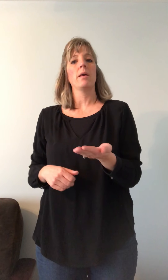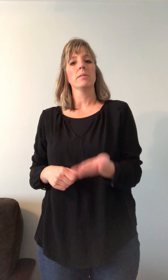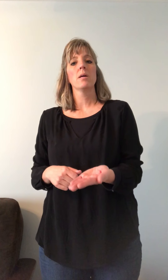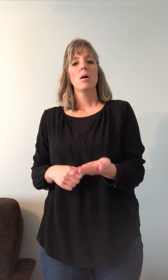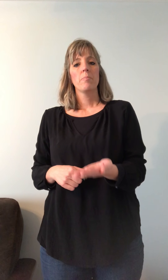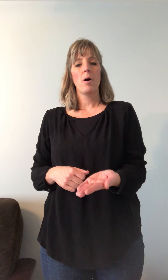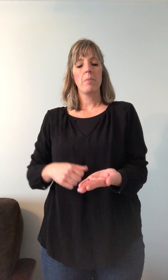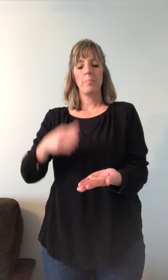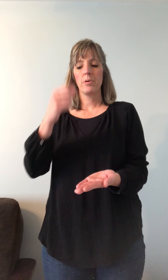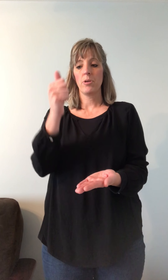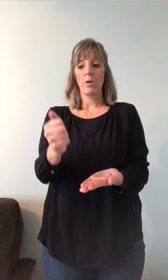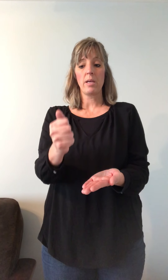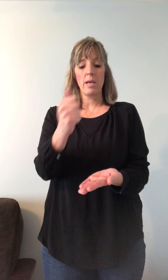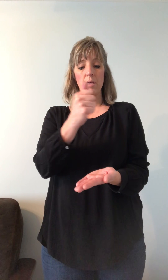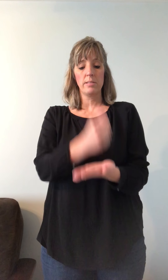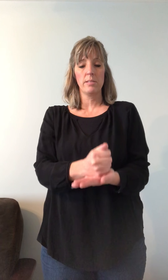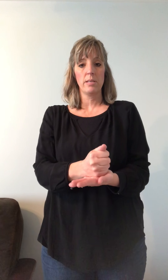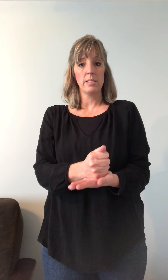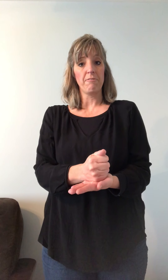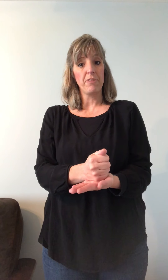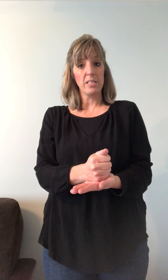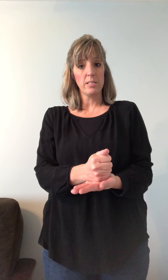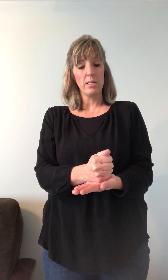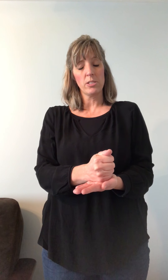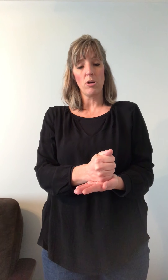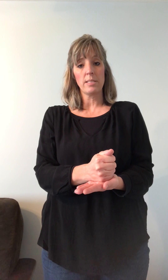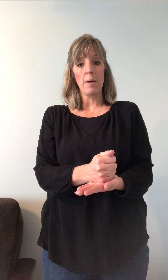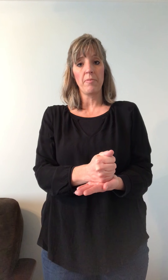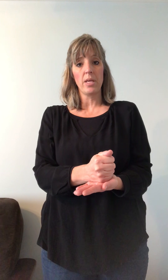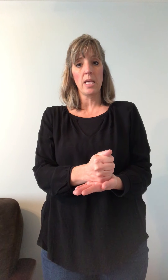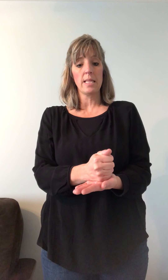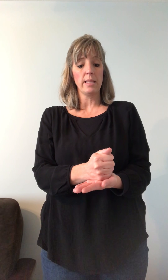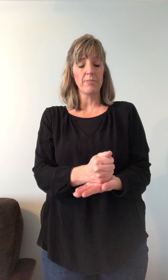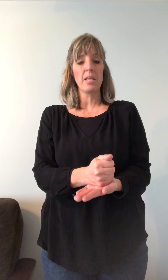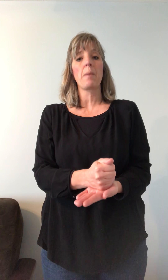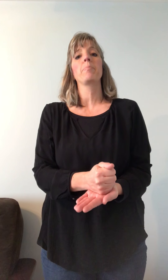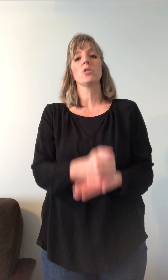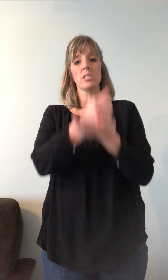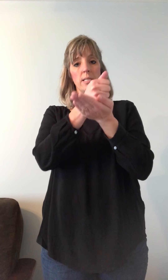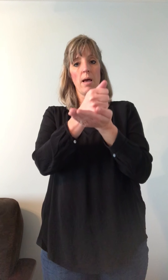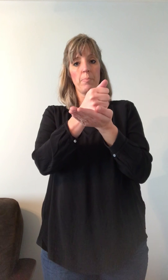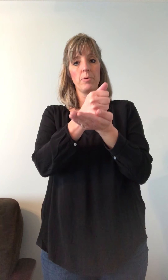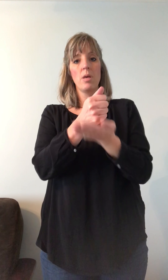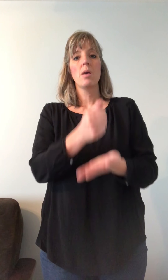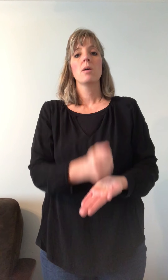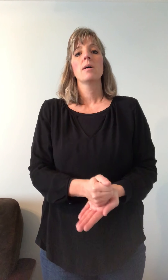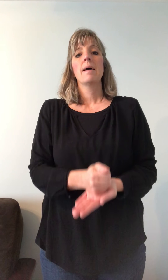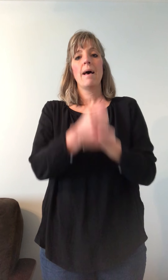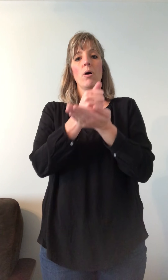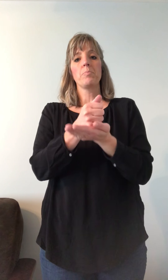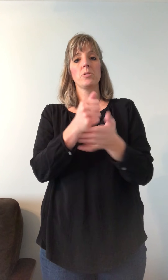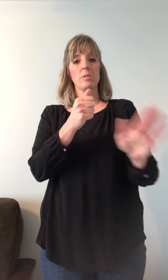hand. Palm up. Your right hand is a fist, and it's on top of it, and the left hand pushes it up. Help. So this